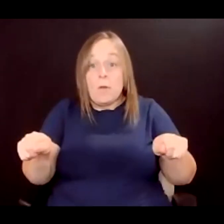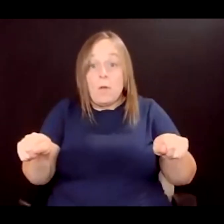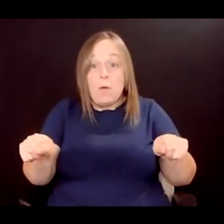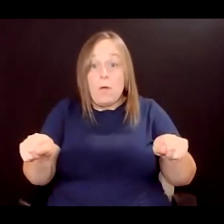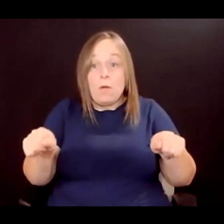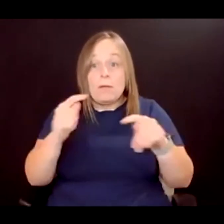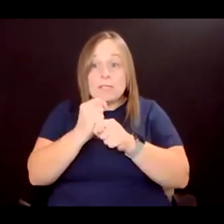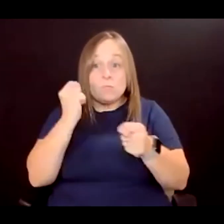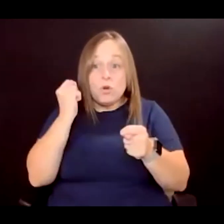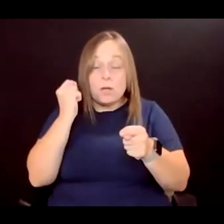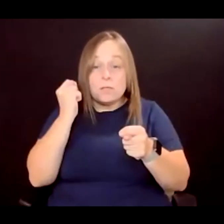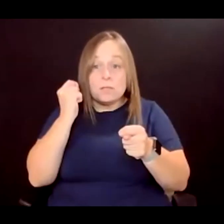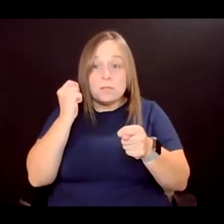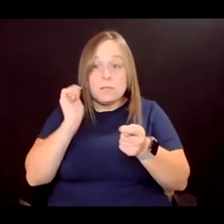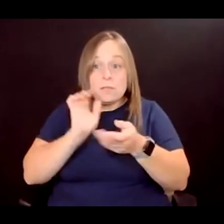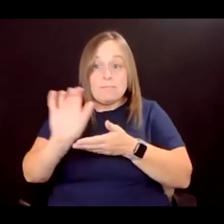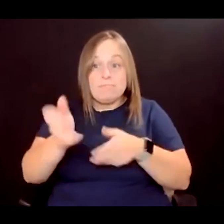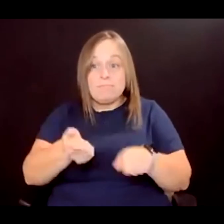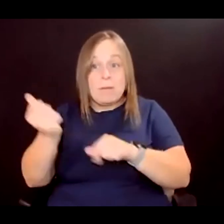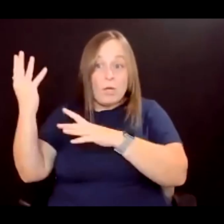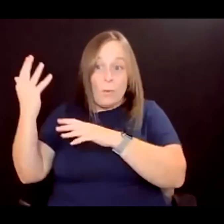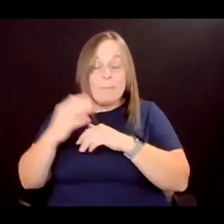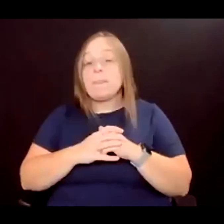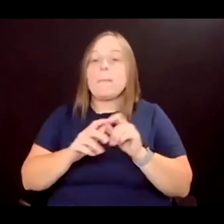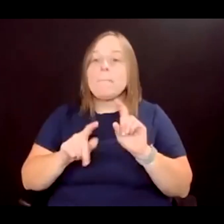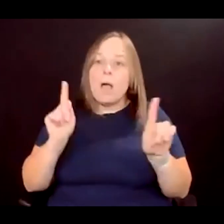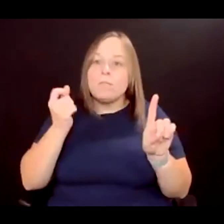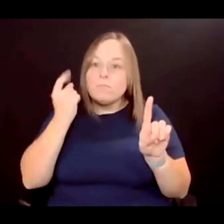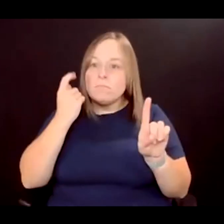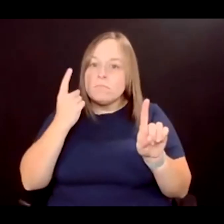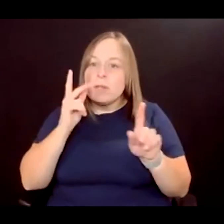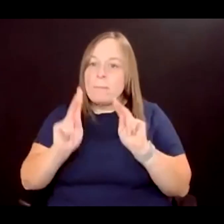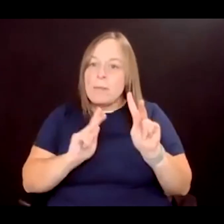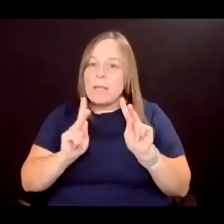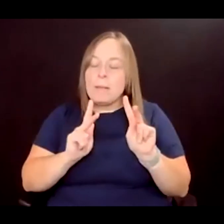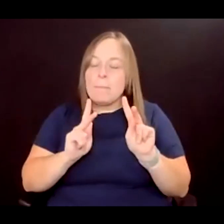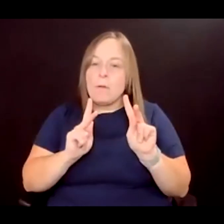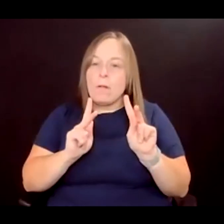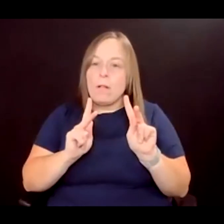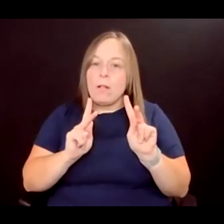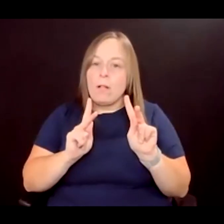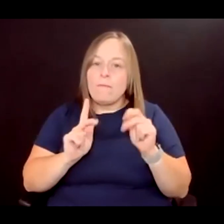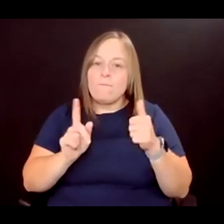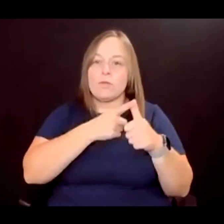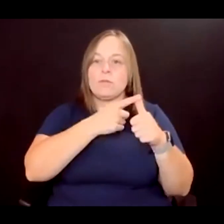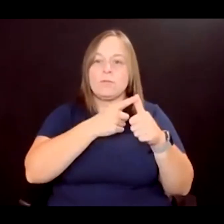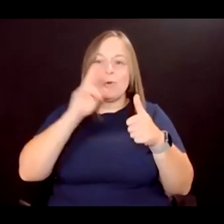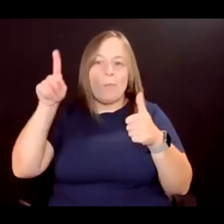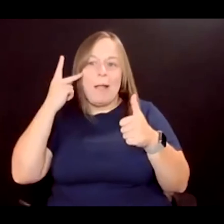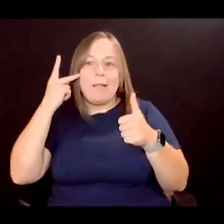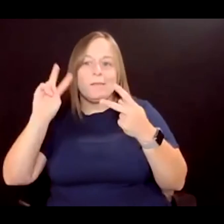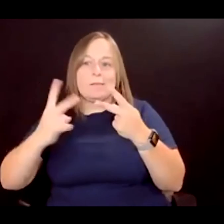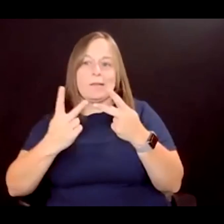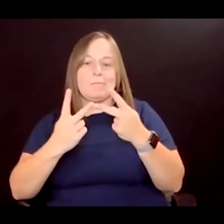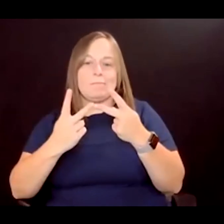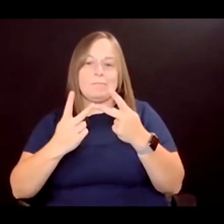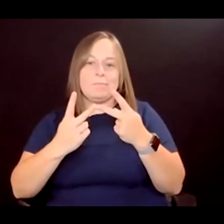My agenda from the first day of my campaign and the reason why I'm running is people over